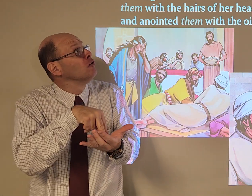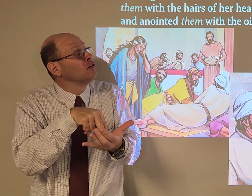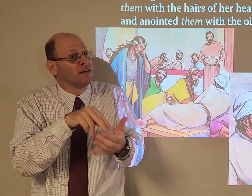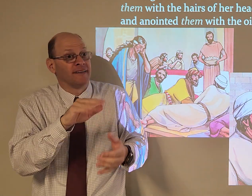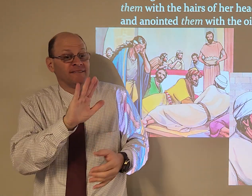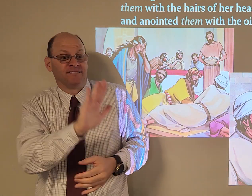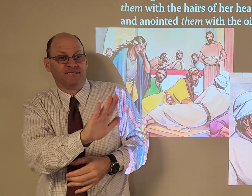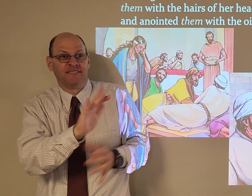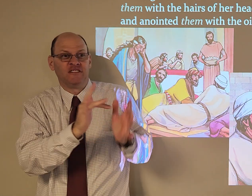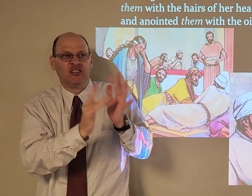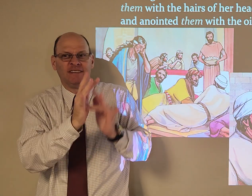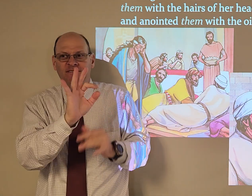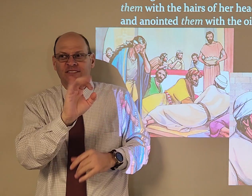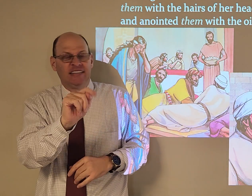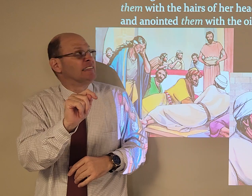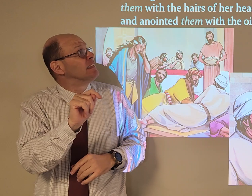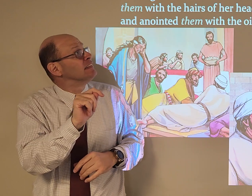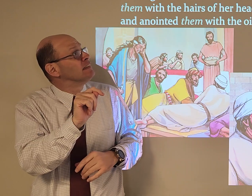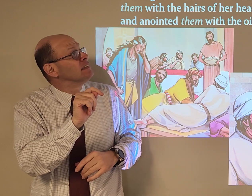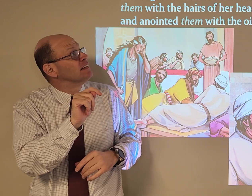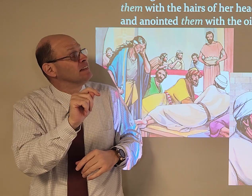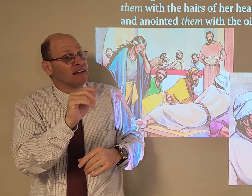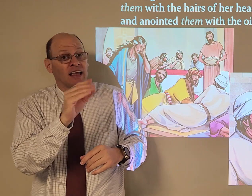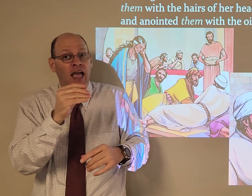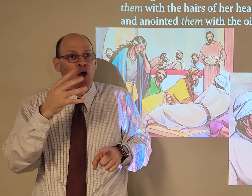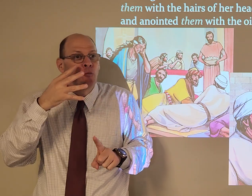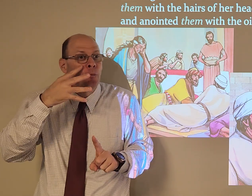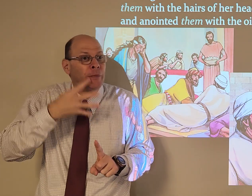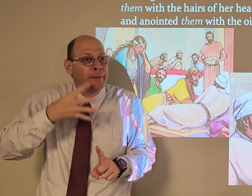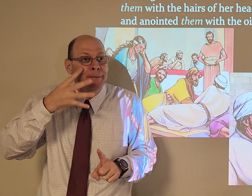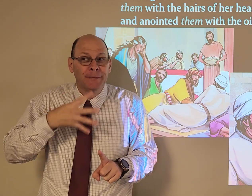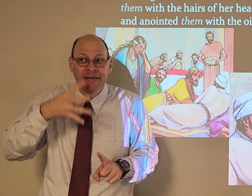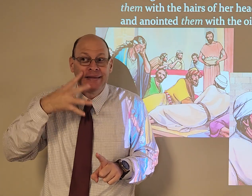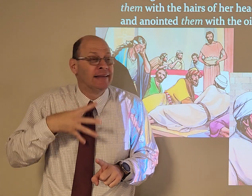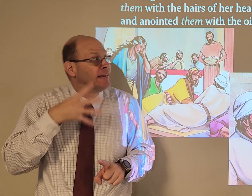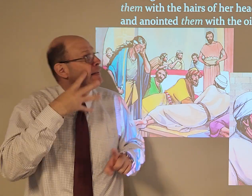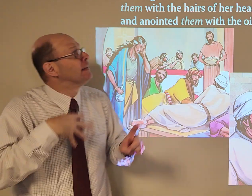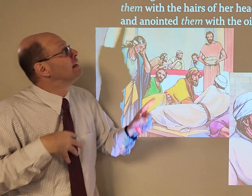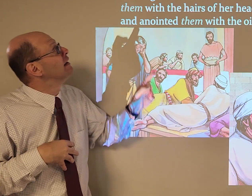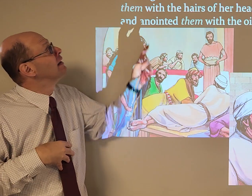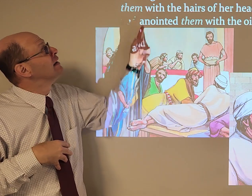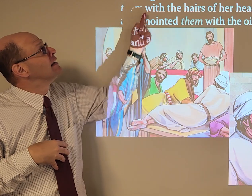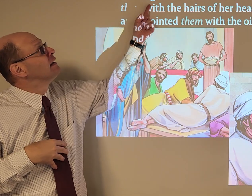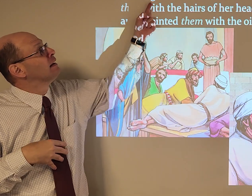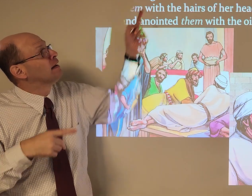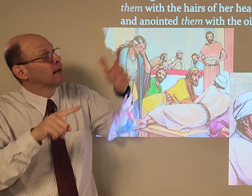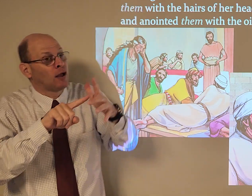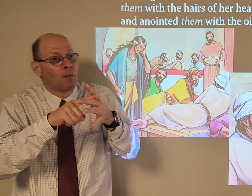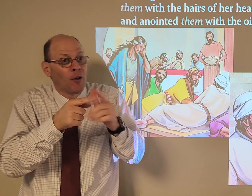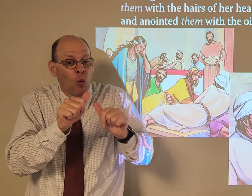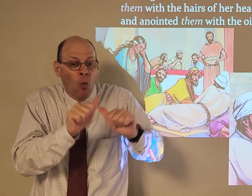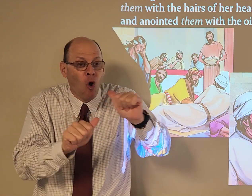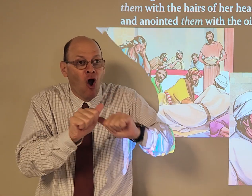So this is the woman that came with the alabaster box. She found